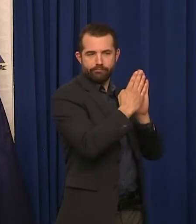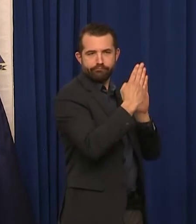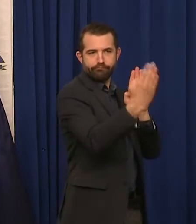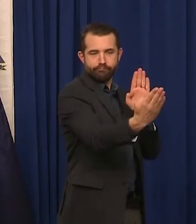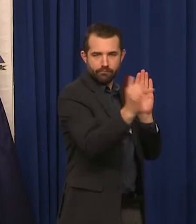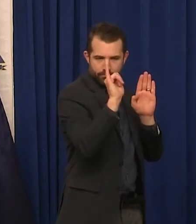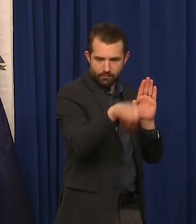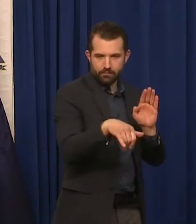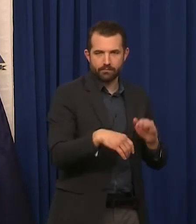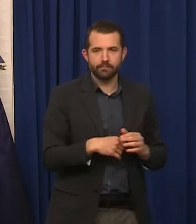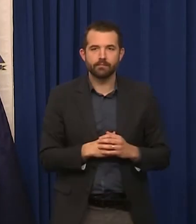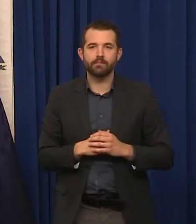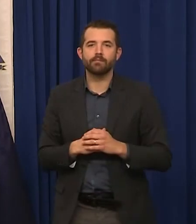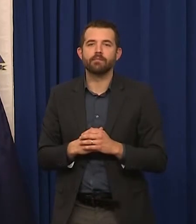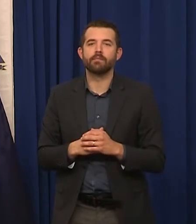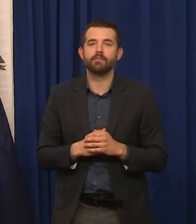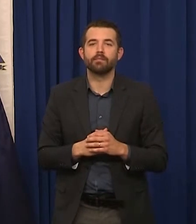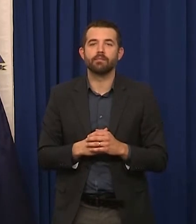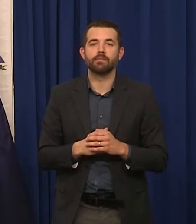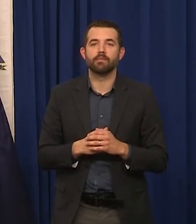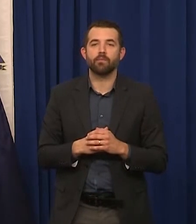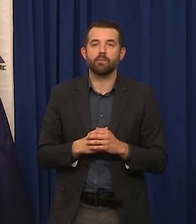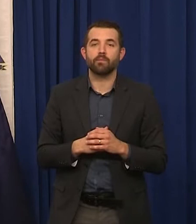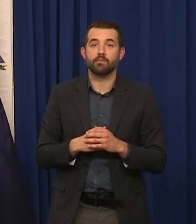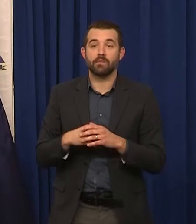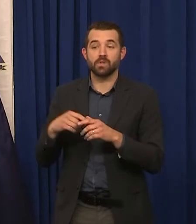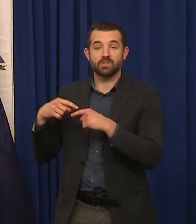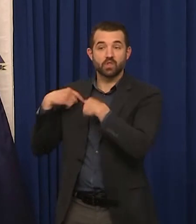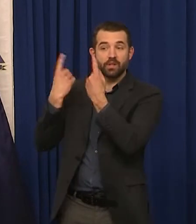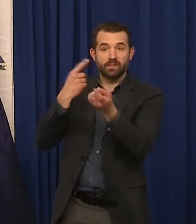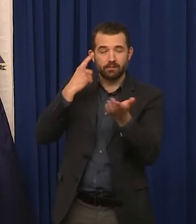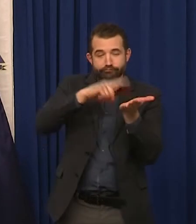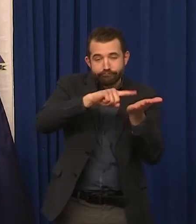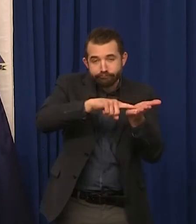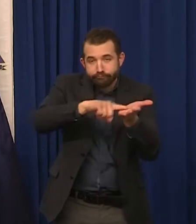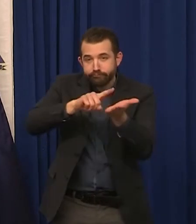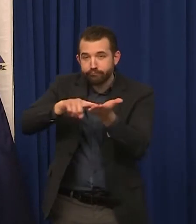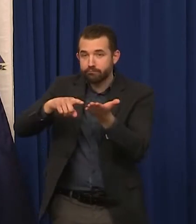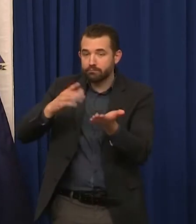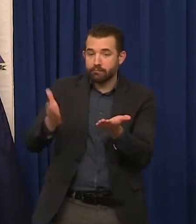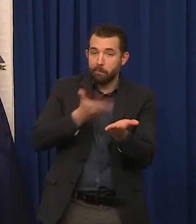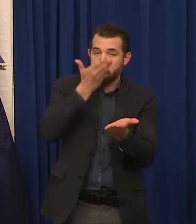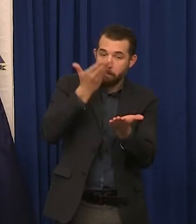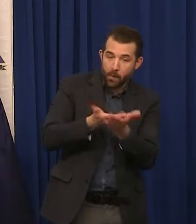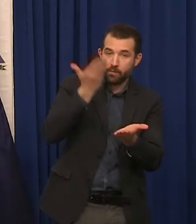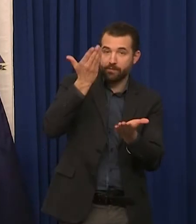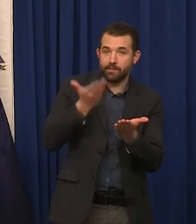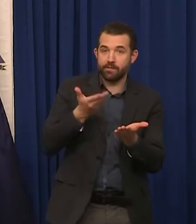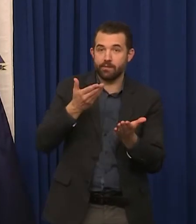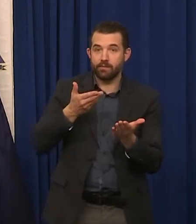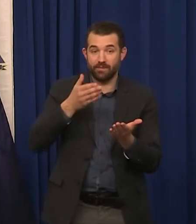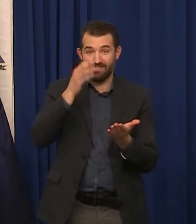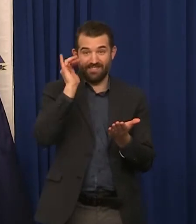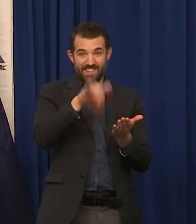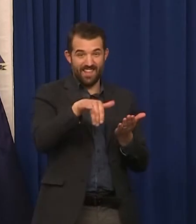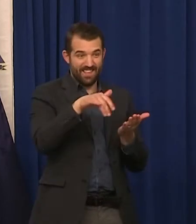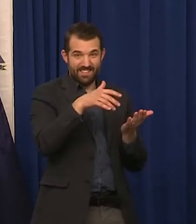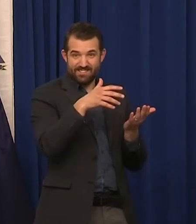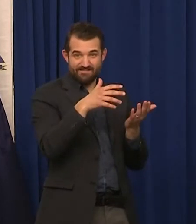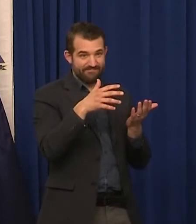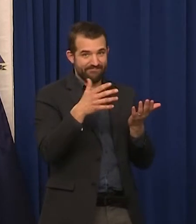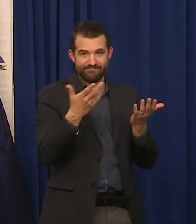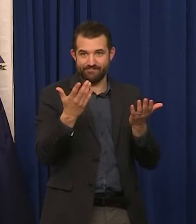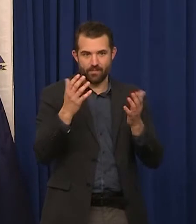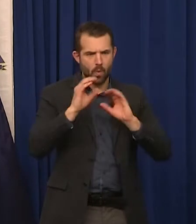Right now, there's no evidence to suggest that someone who matches that criteria can spread the disease to